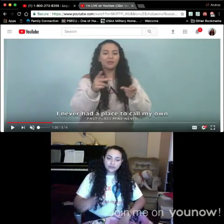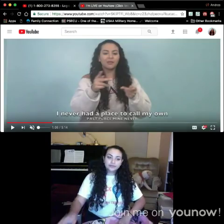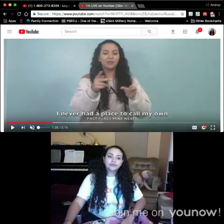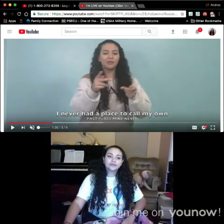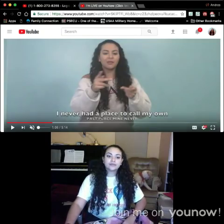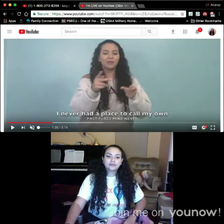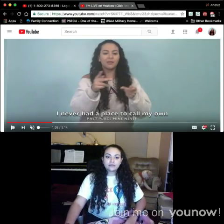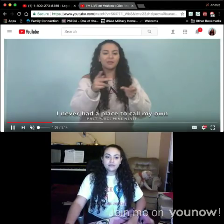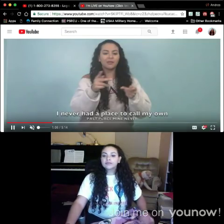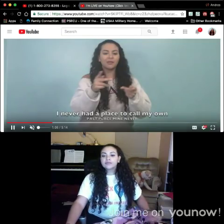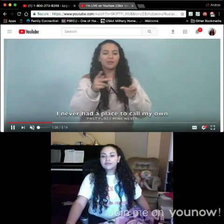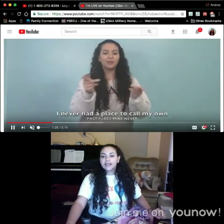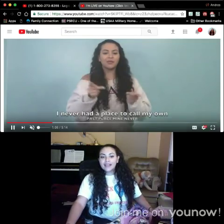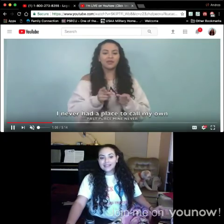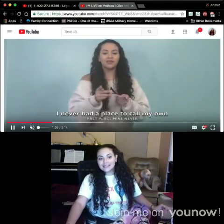own.